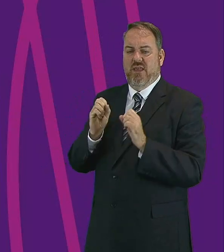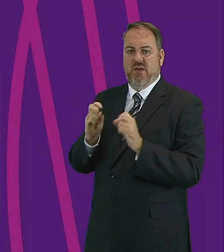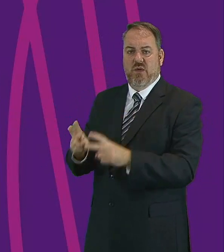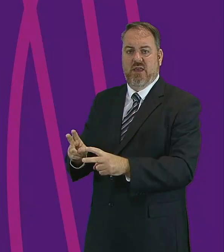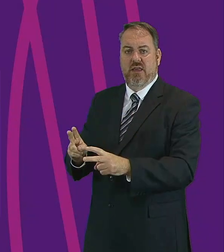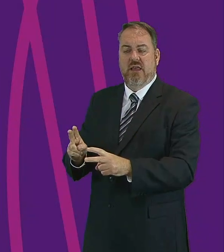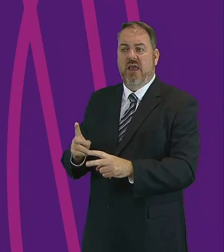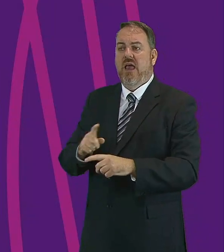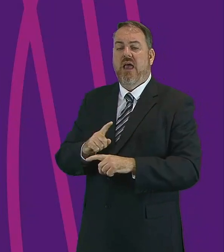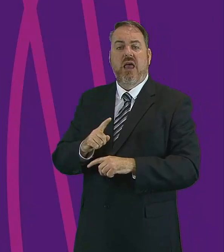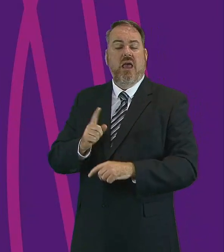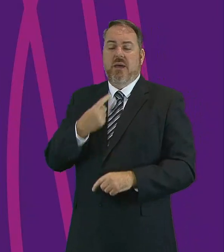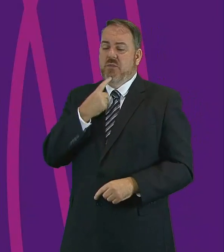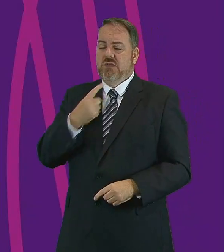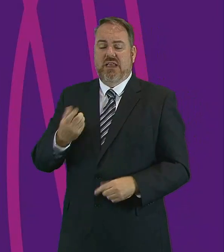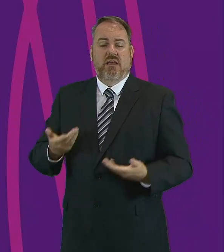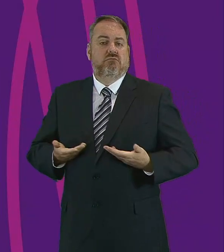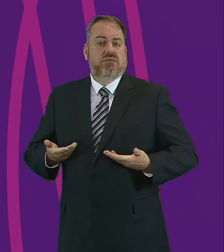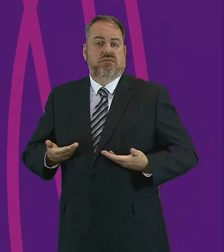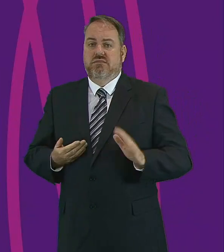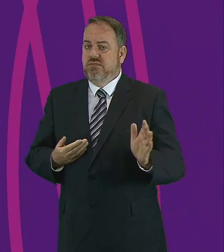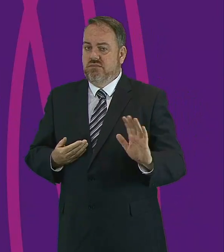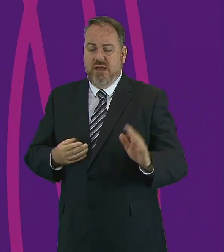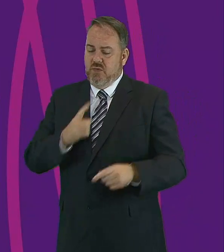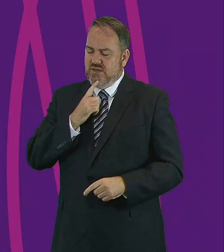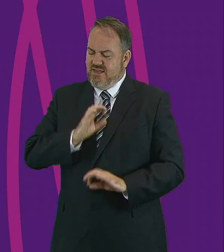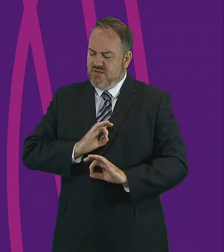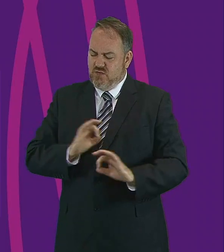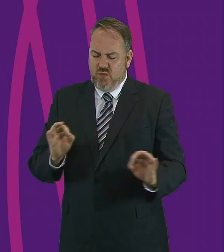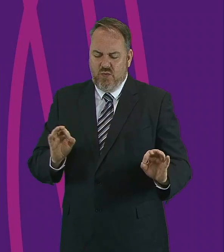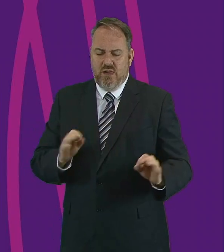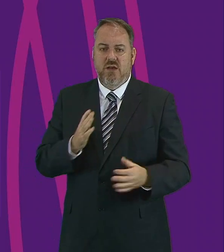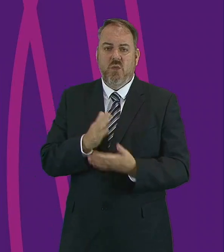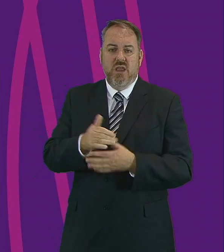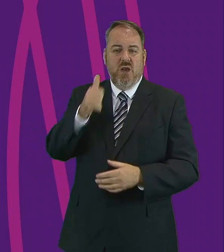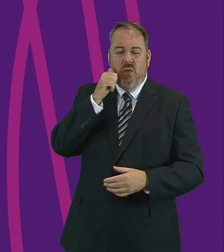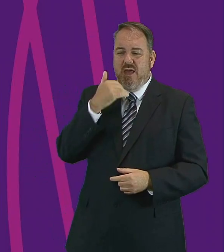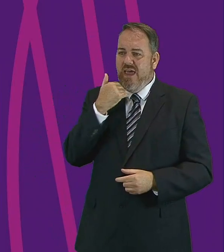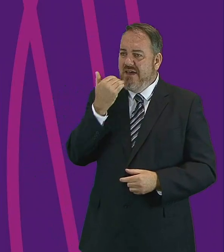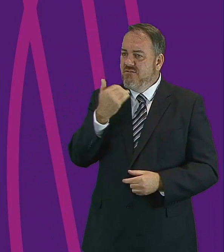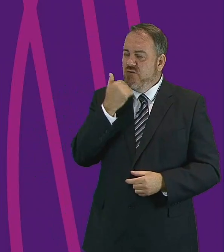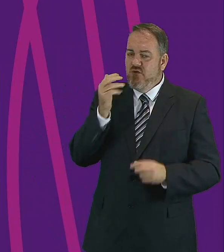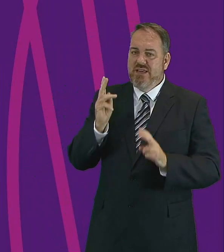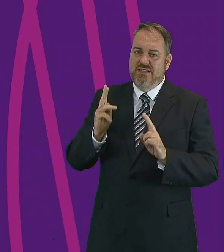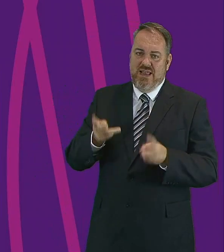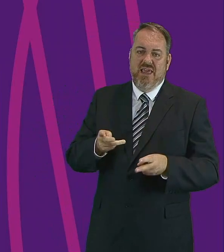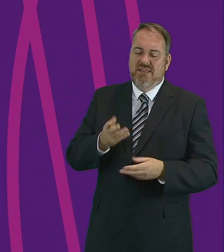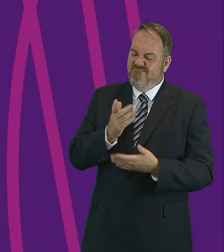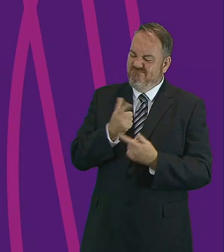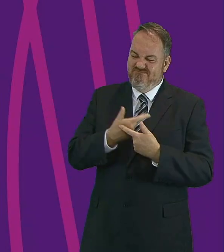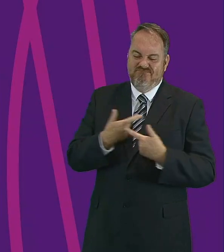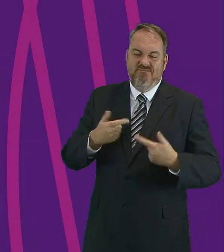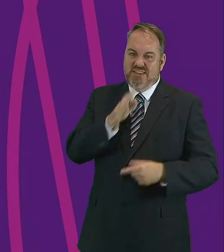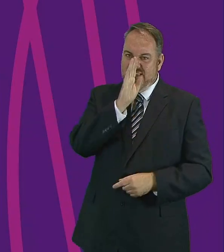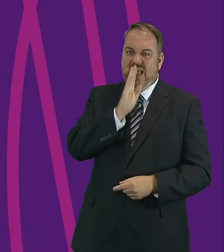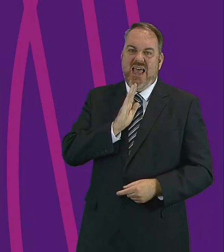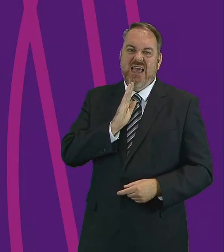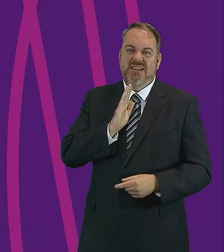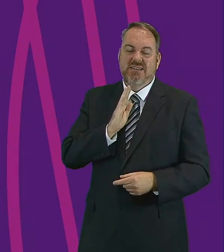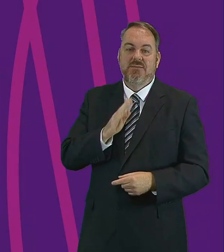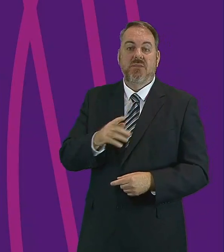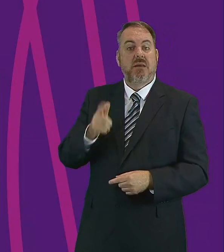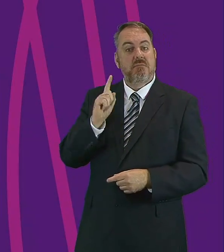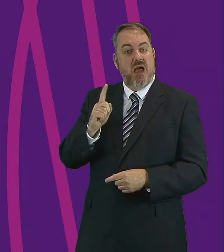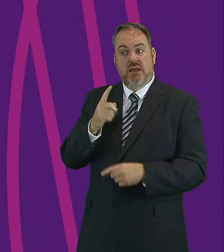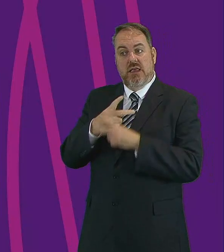not complacent and every single death is one too many, we have seen over a number of weeks the situation in care homes